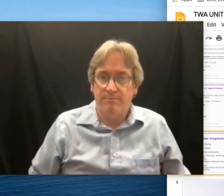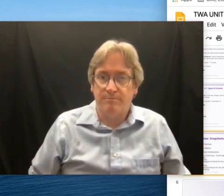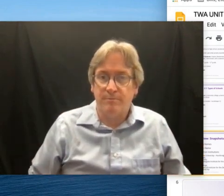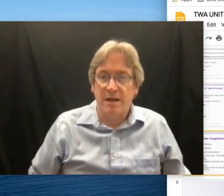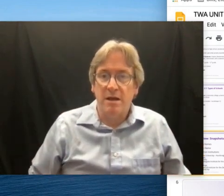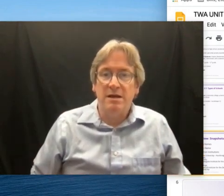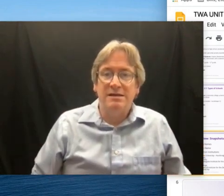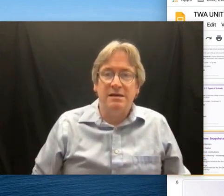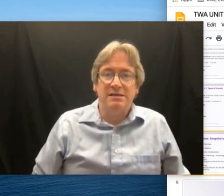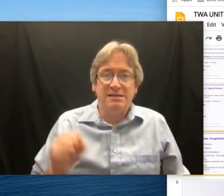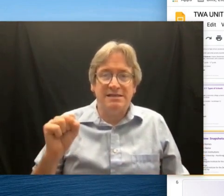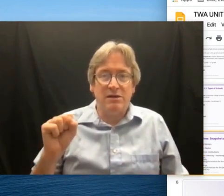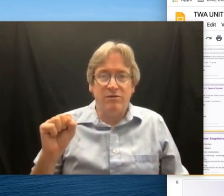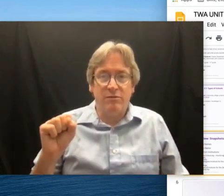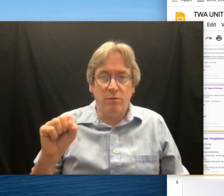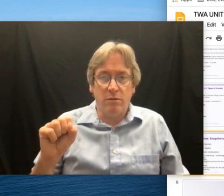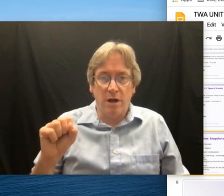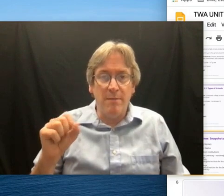A